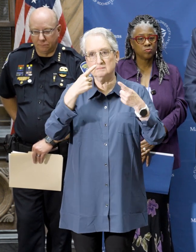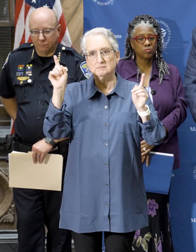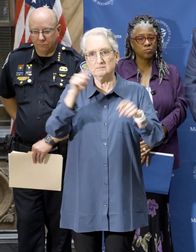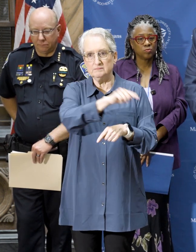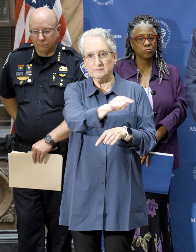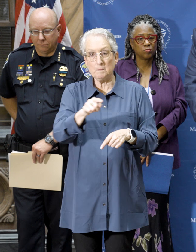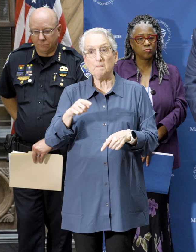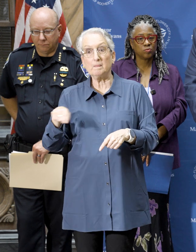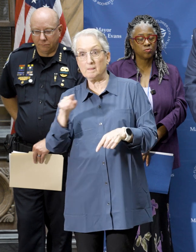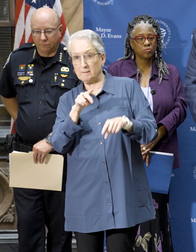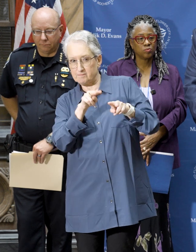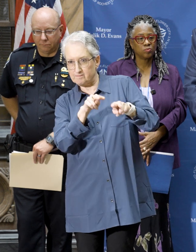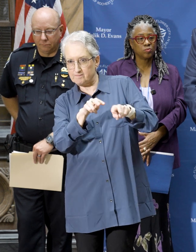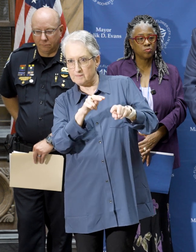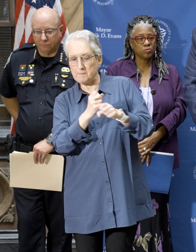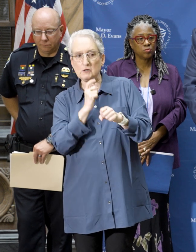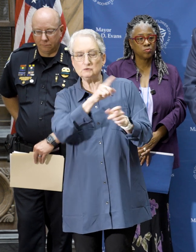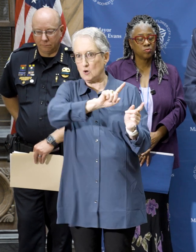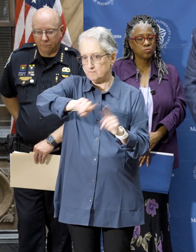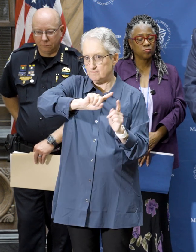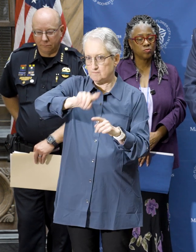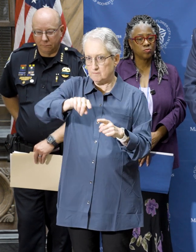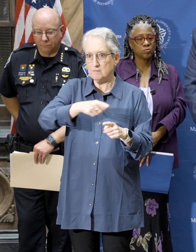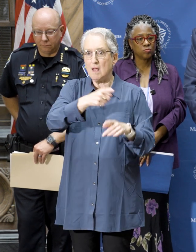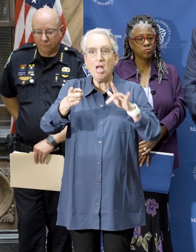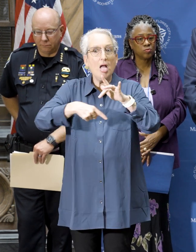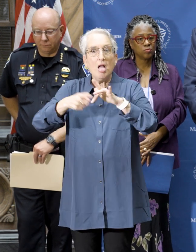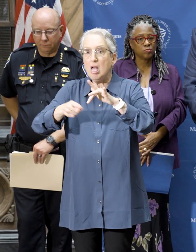when they don't see the kids to make sure they're coming to school, to encourage them to stay in class.